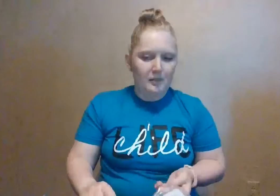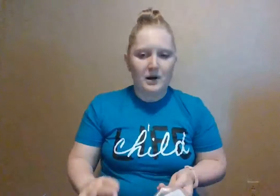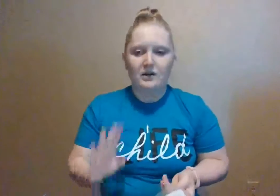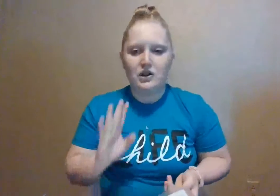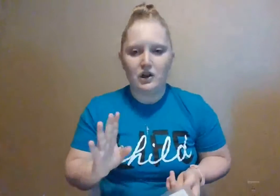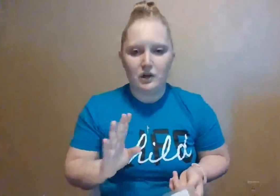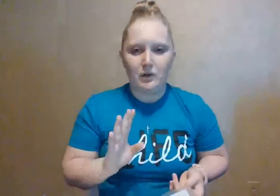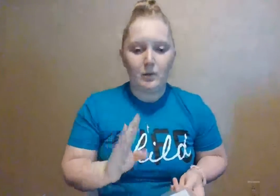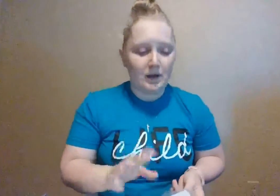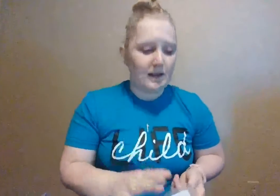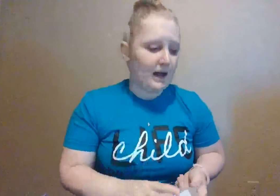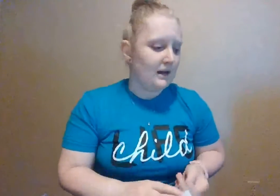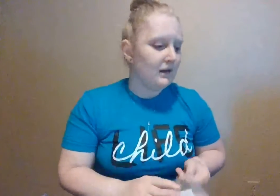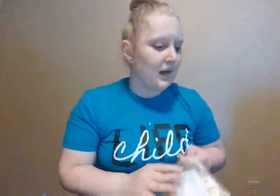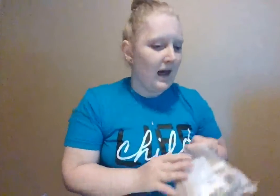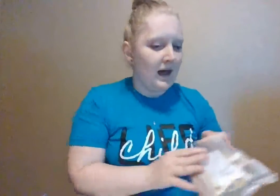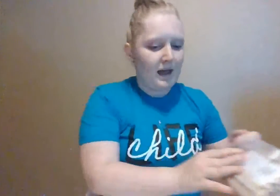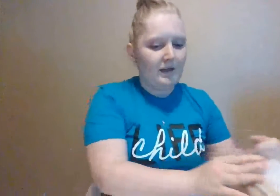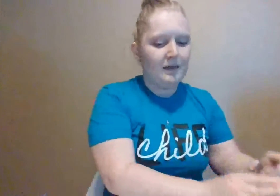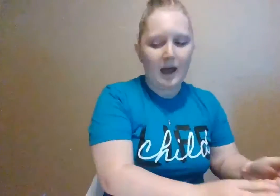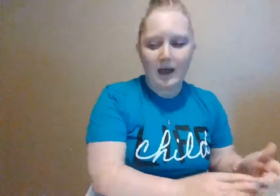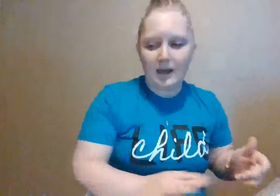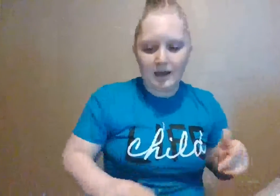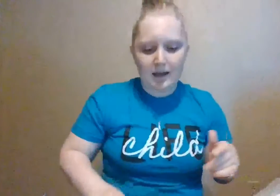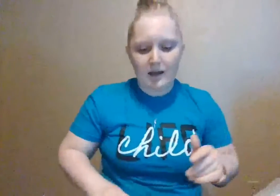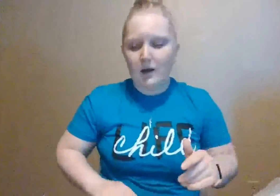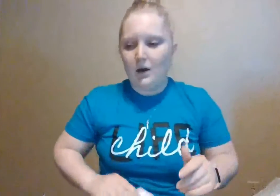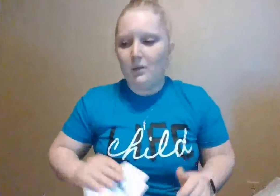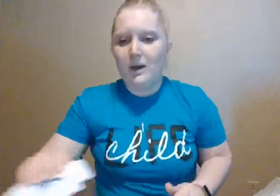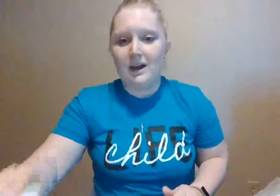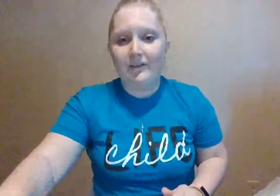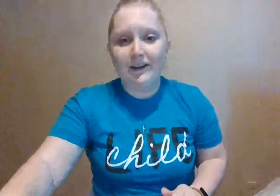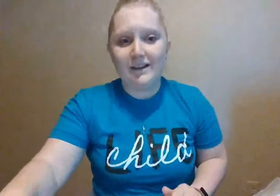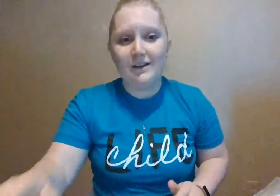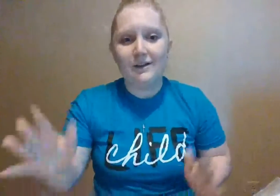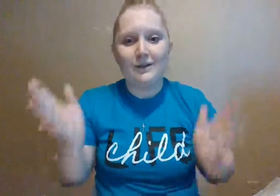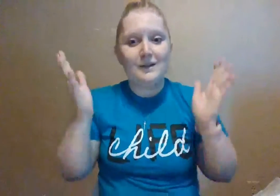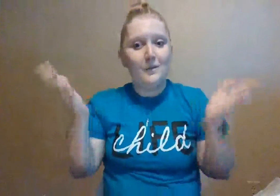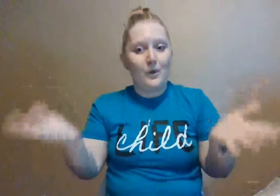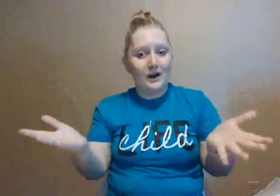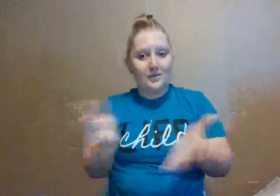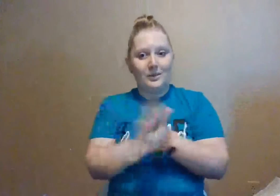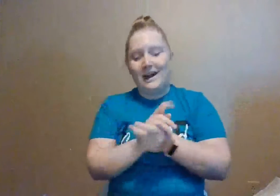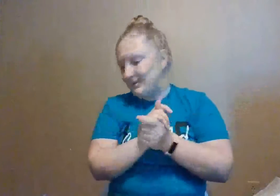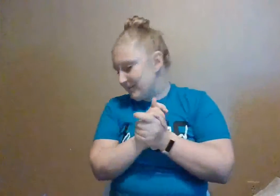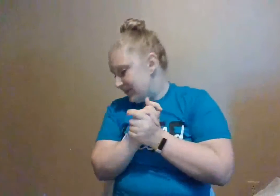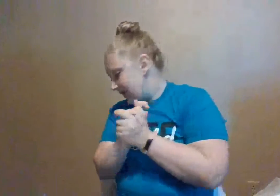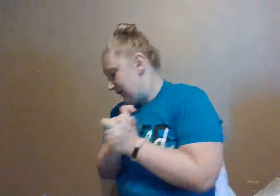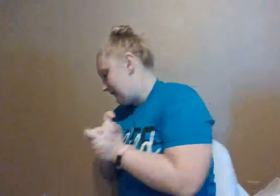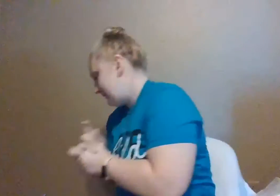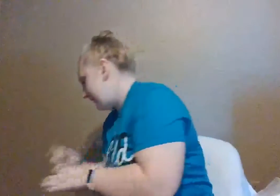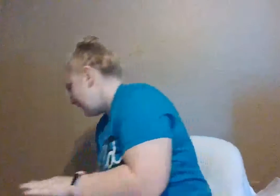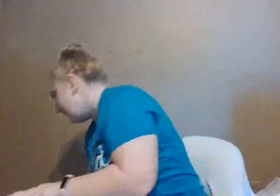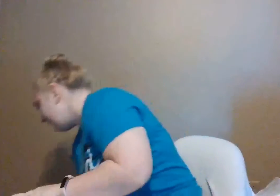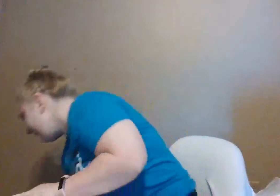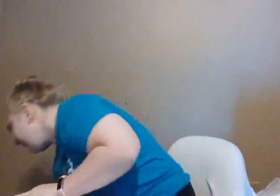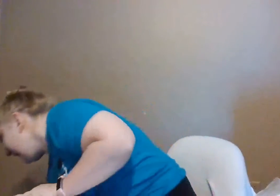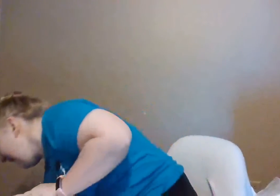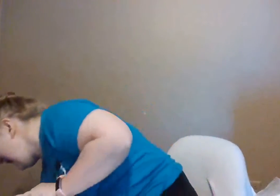I'll just show you quickly how to do that, and then we are going to do some water play. So for that,